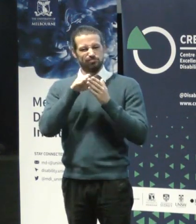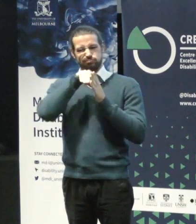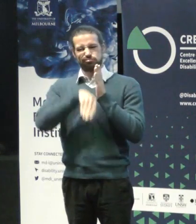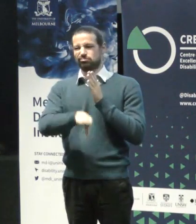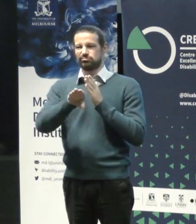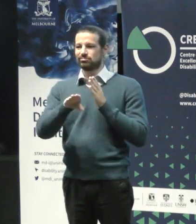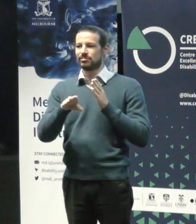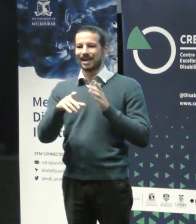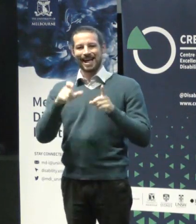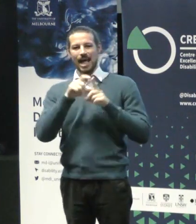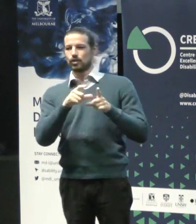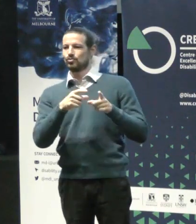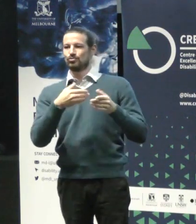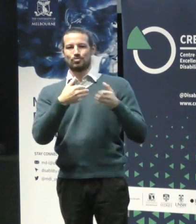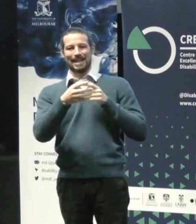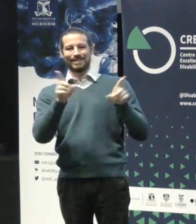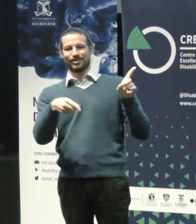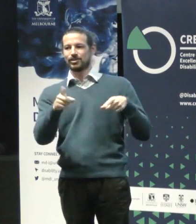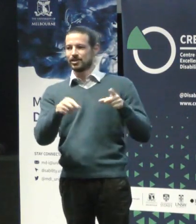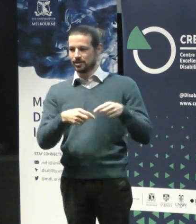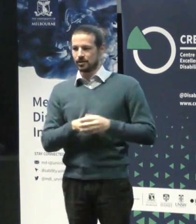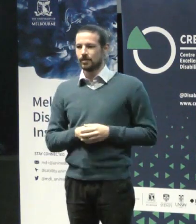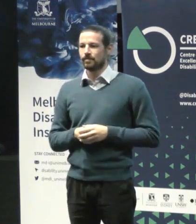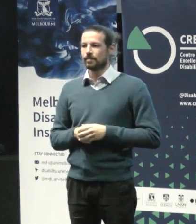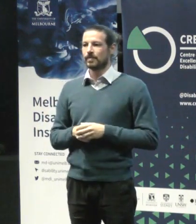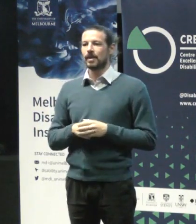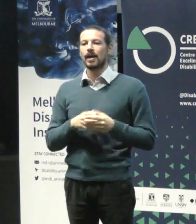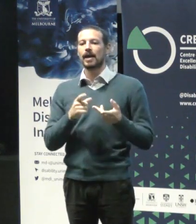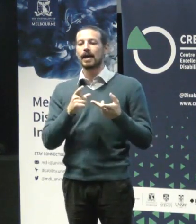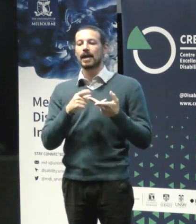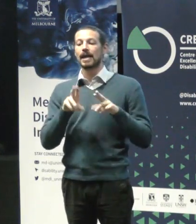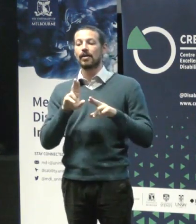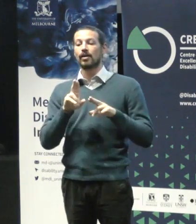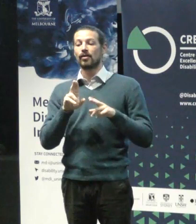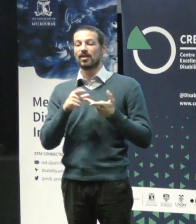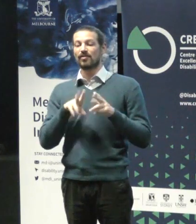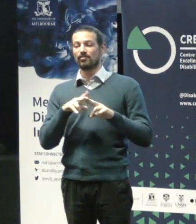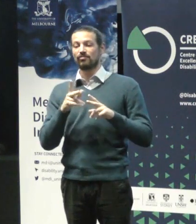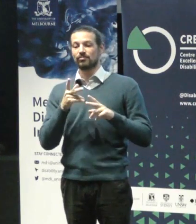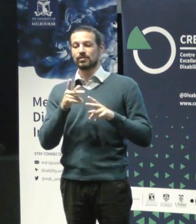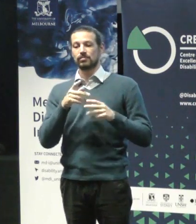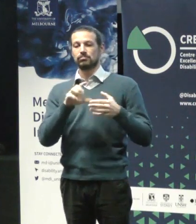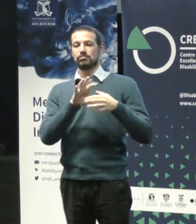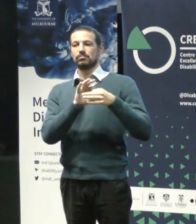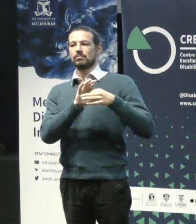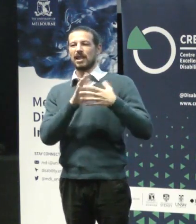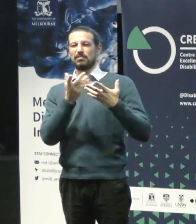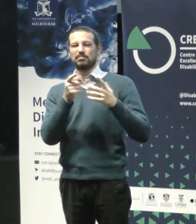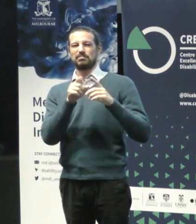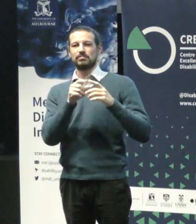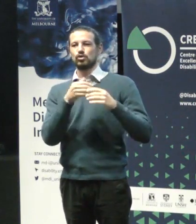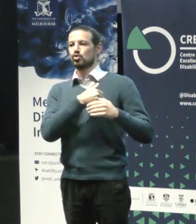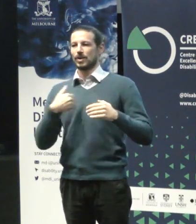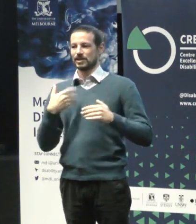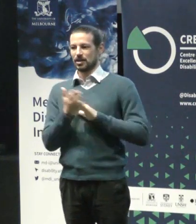them. As this person says, it's a lot easier to assert professional control over them. Now, I had personal assistance